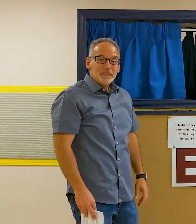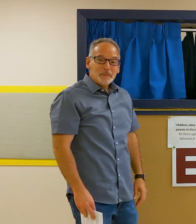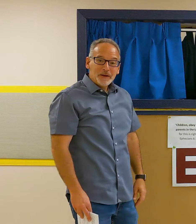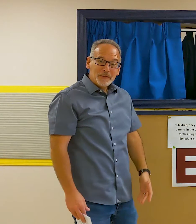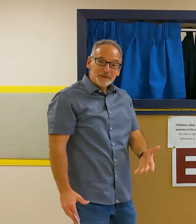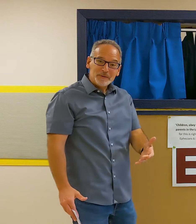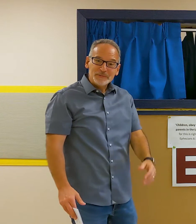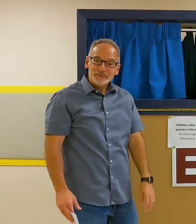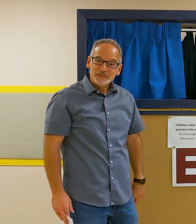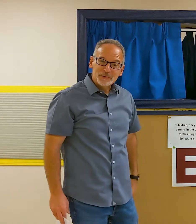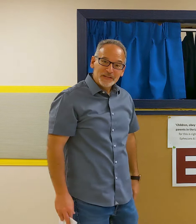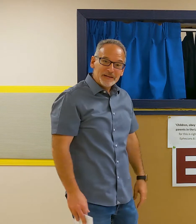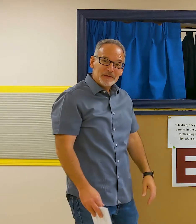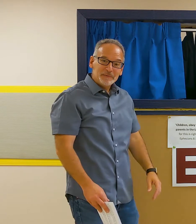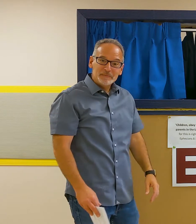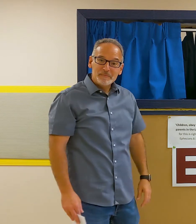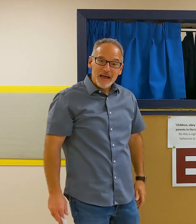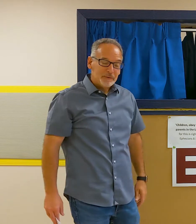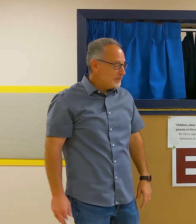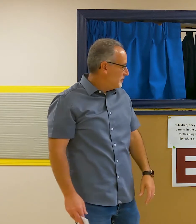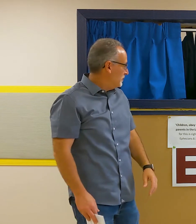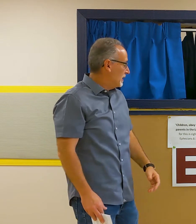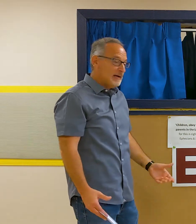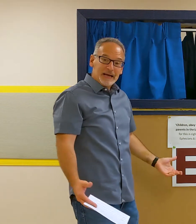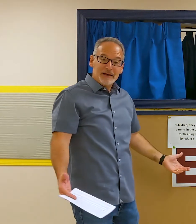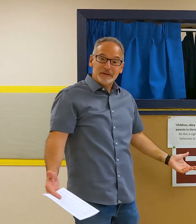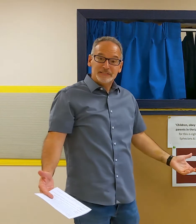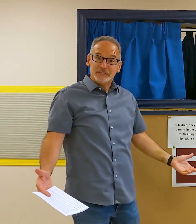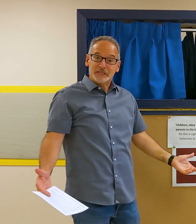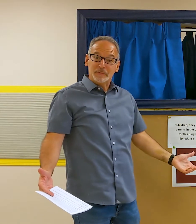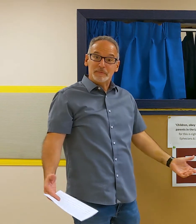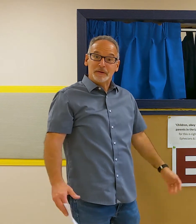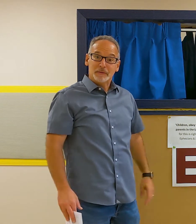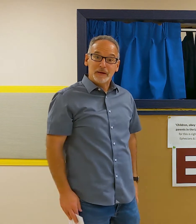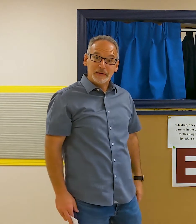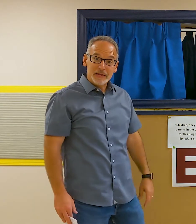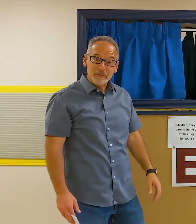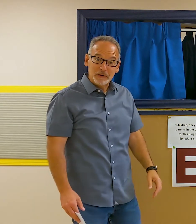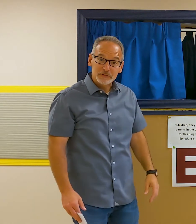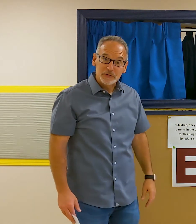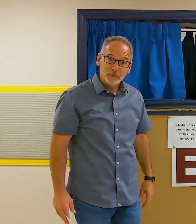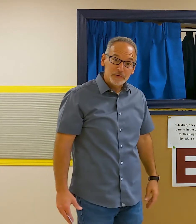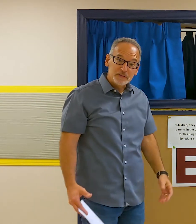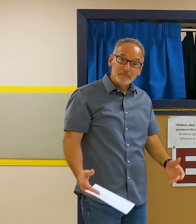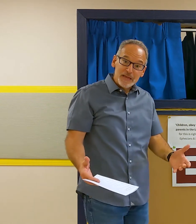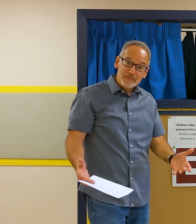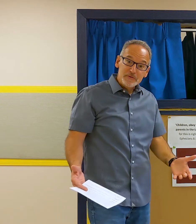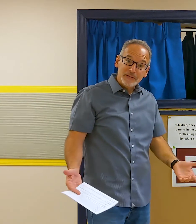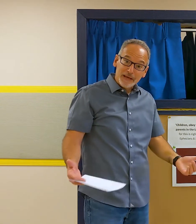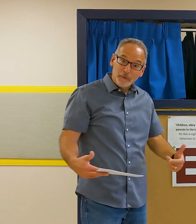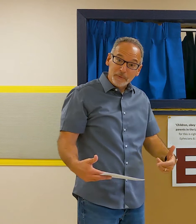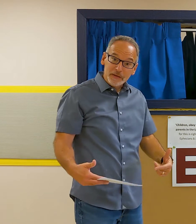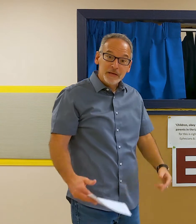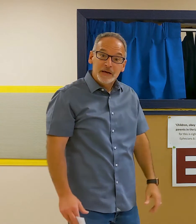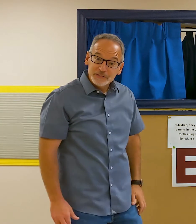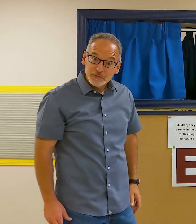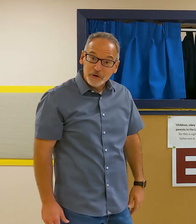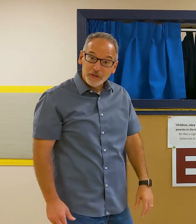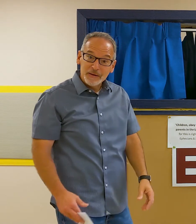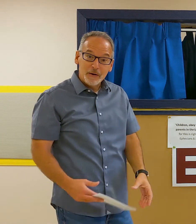Well, hello, Cubbies. We are so glad to be able to be back with you. I have not seen Cubby Bear around anywhere, so I'm wondering if maybe you can help me to call him out.